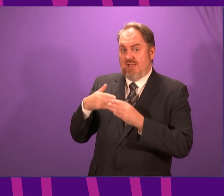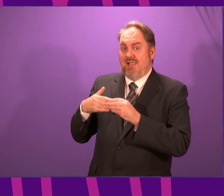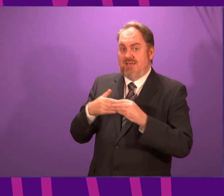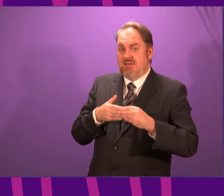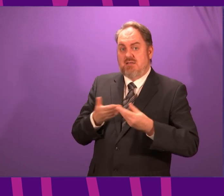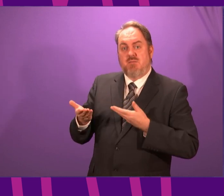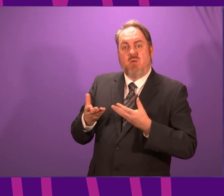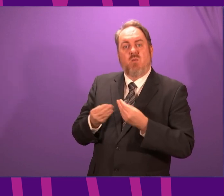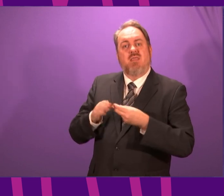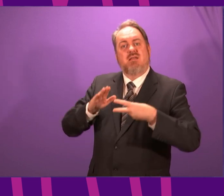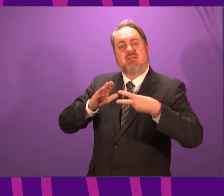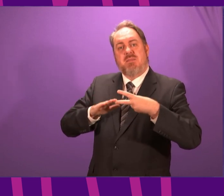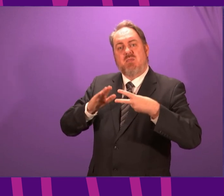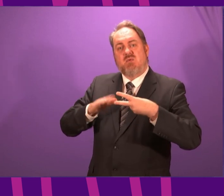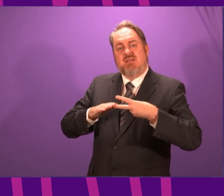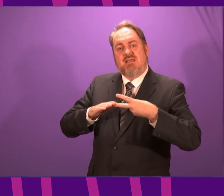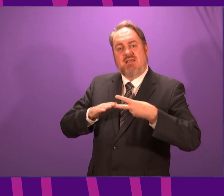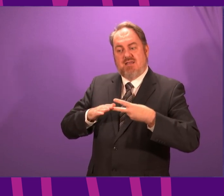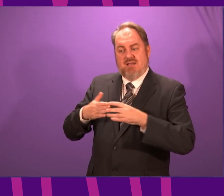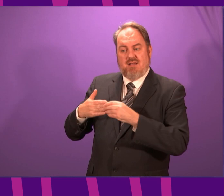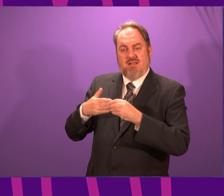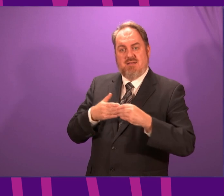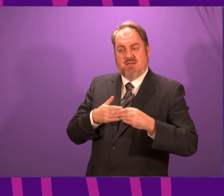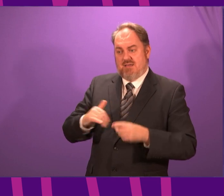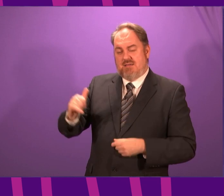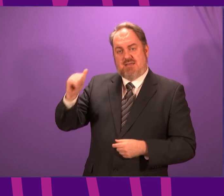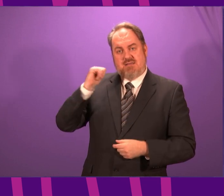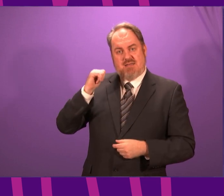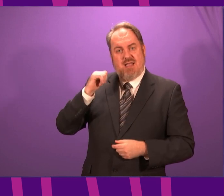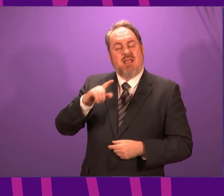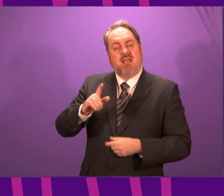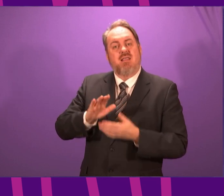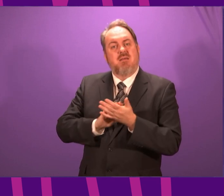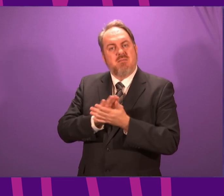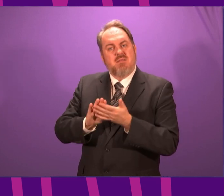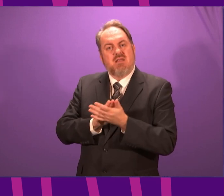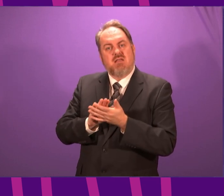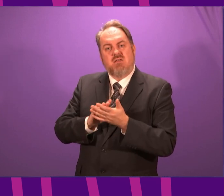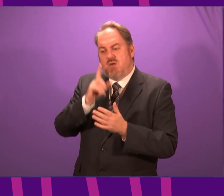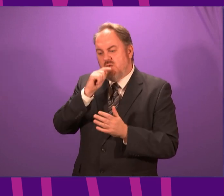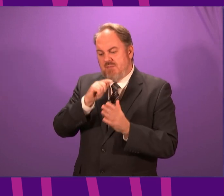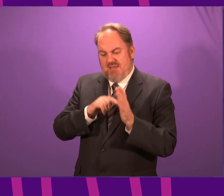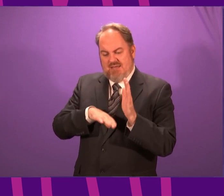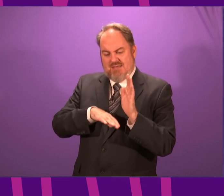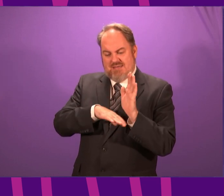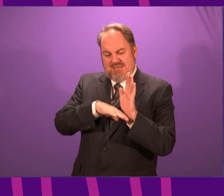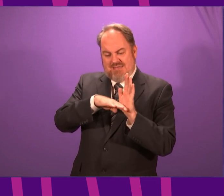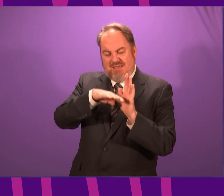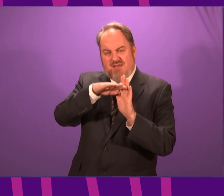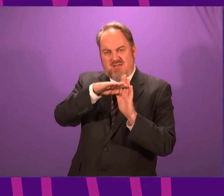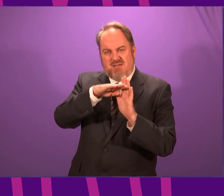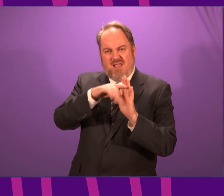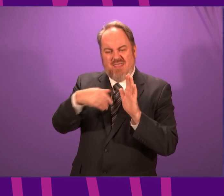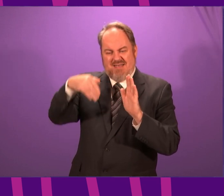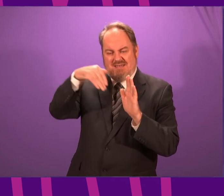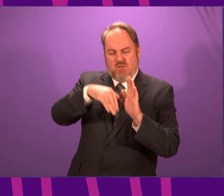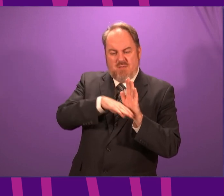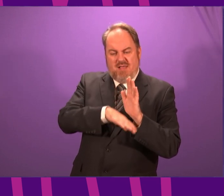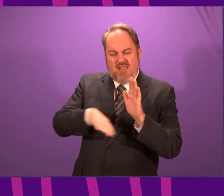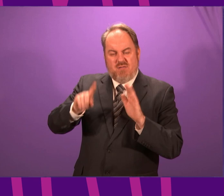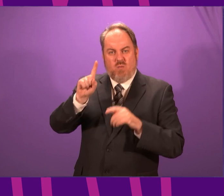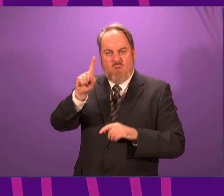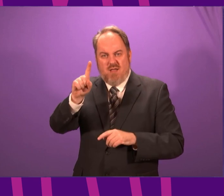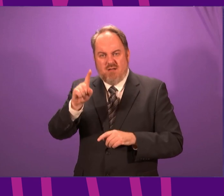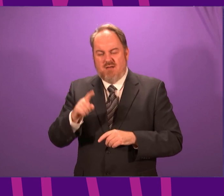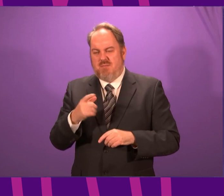to the Deputy First Minister yesterday and they were advised that there would be movement within tiers or sub-tiers. So an area could be level one, but with